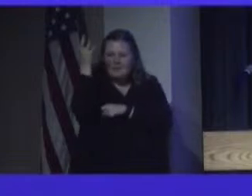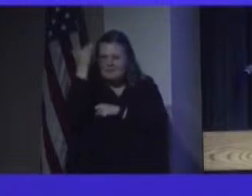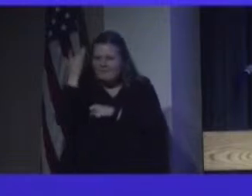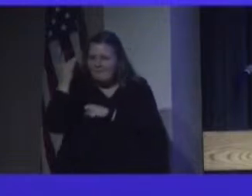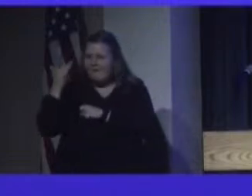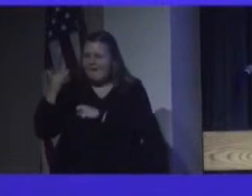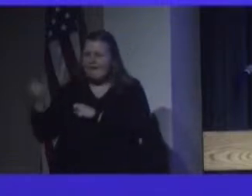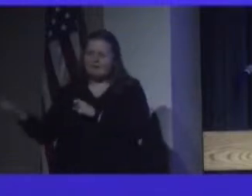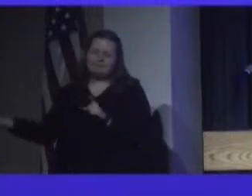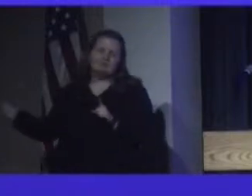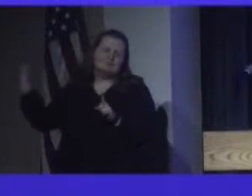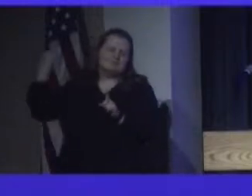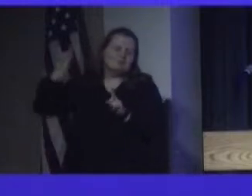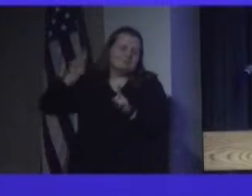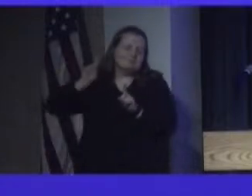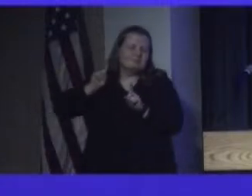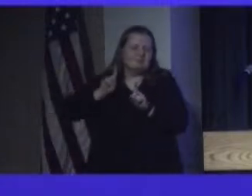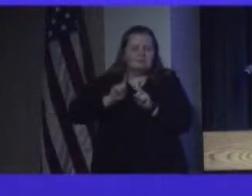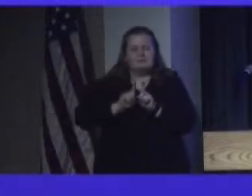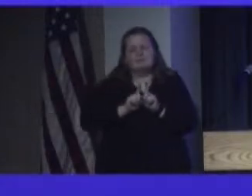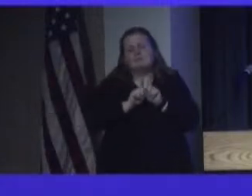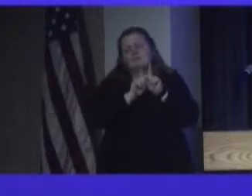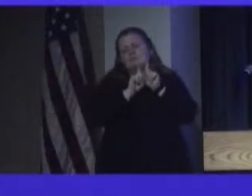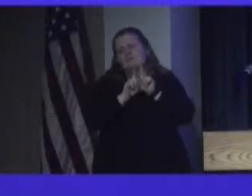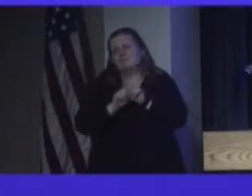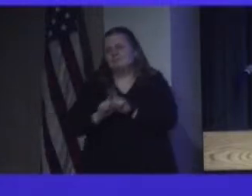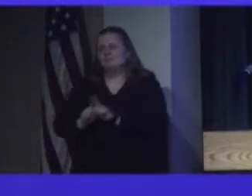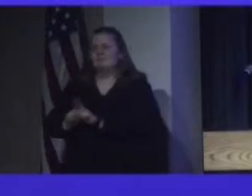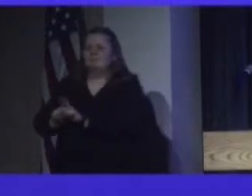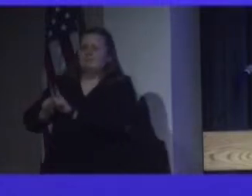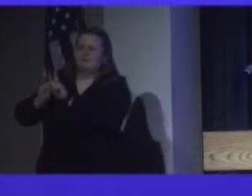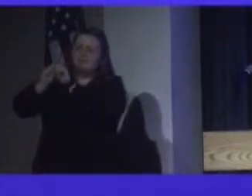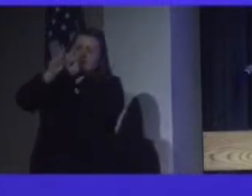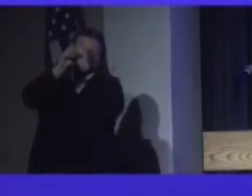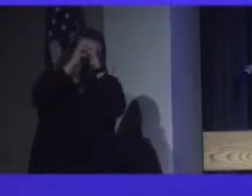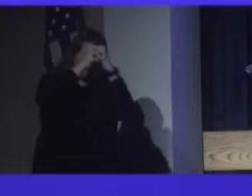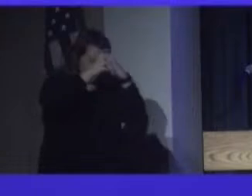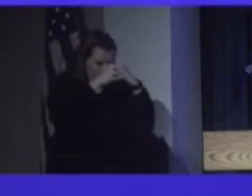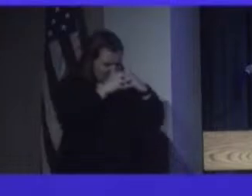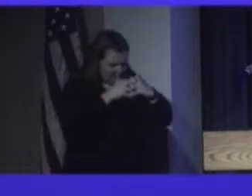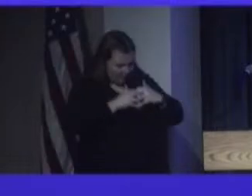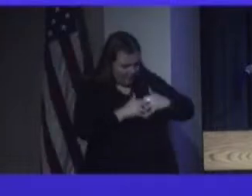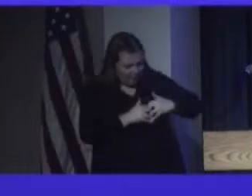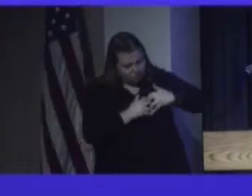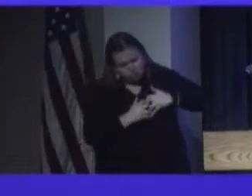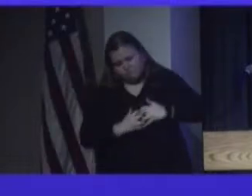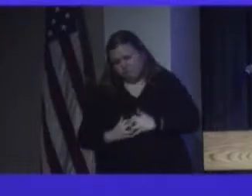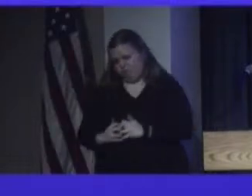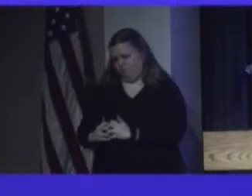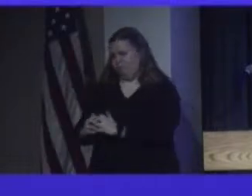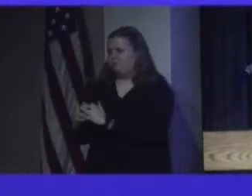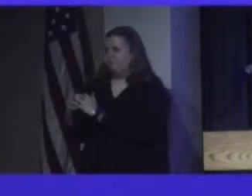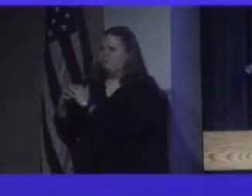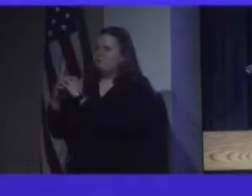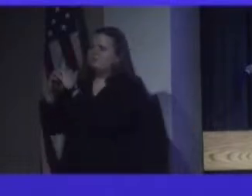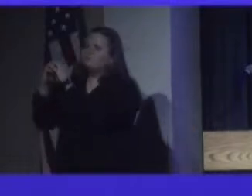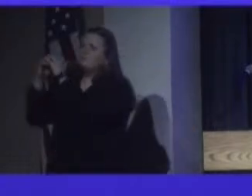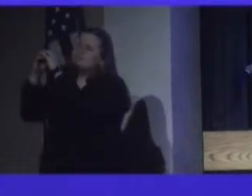ocean just to be with you and fix what I've